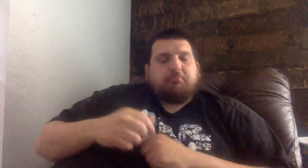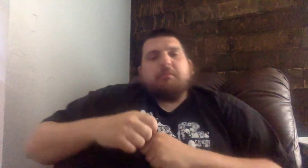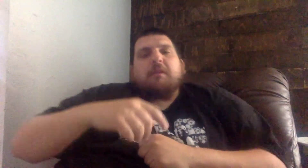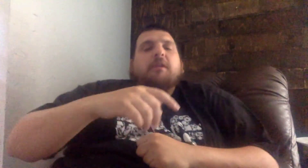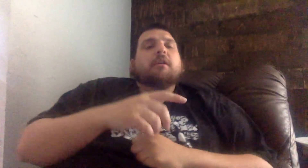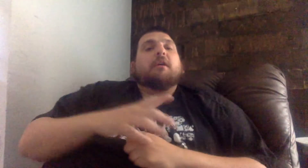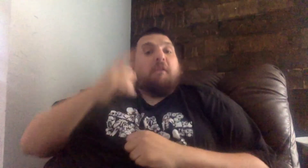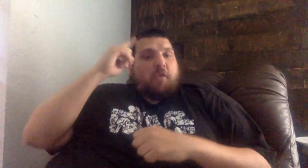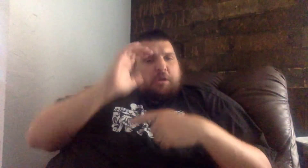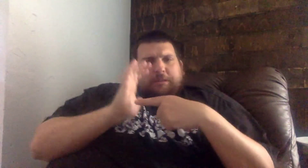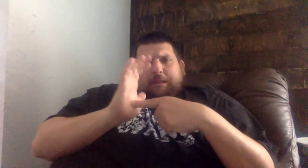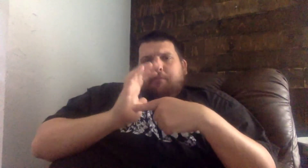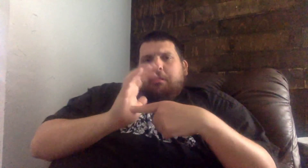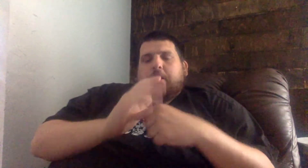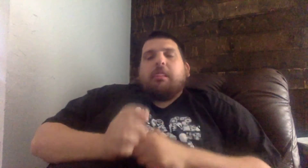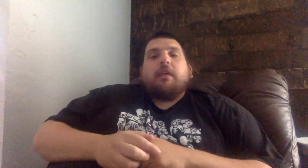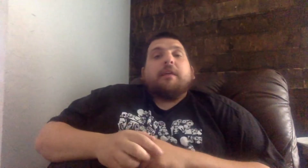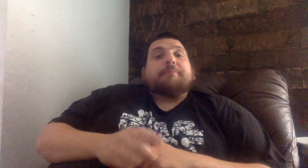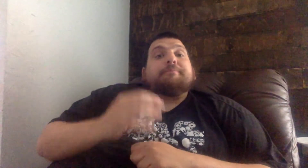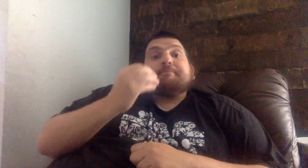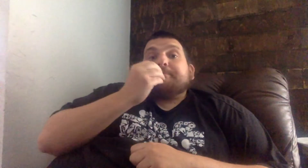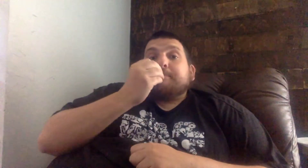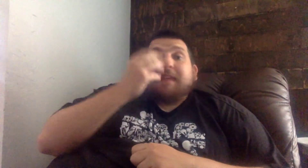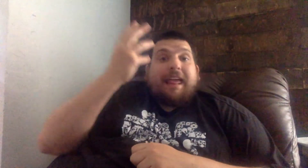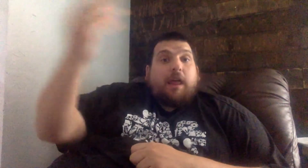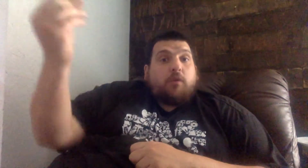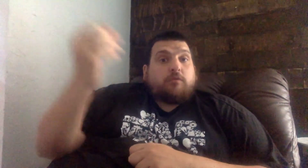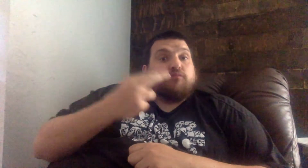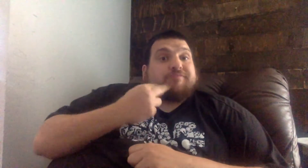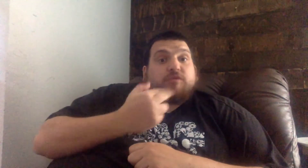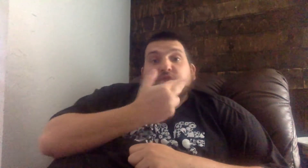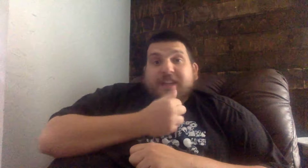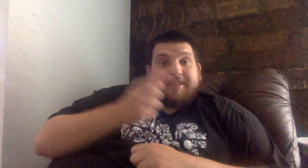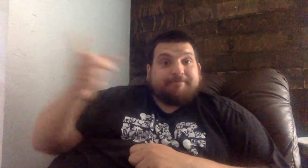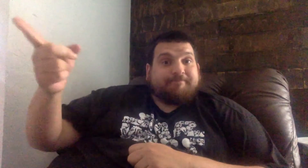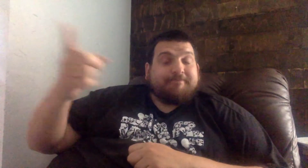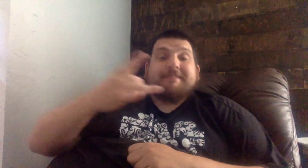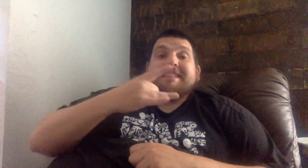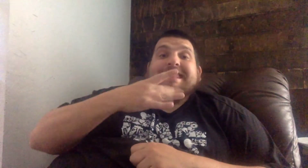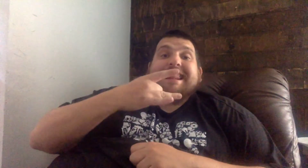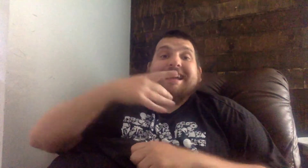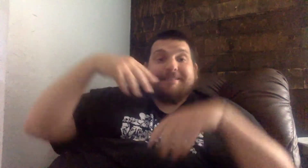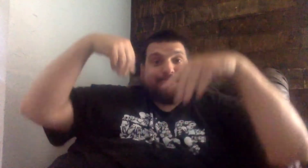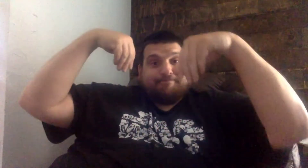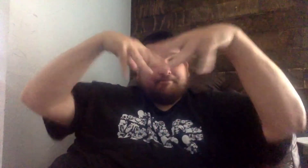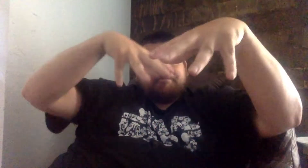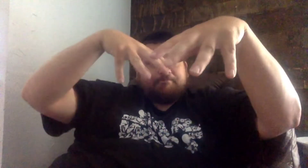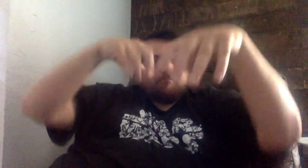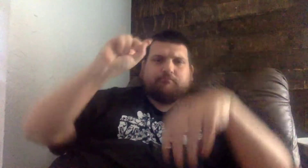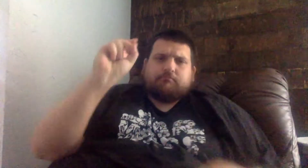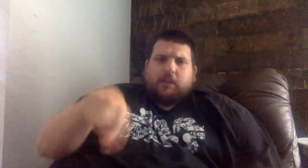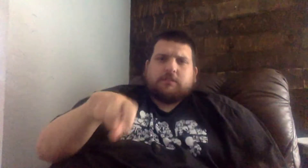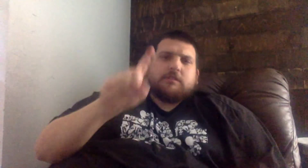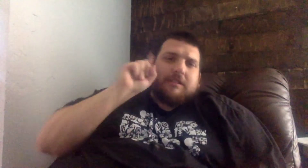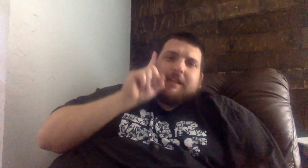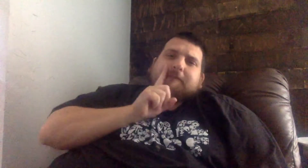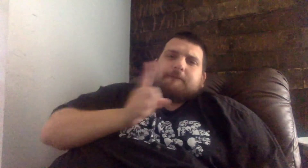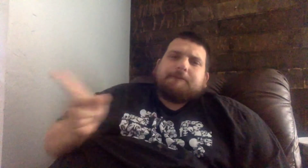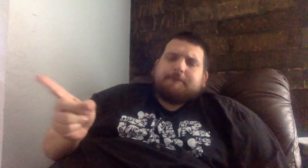concept and culture conflict. So for example, eating out at a restaurant. The lights must